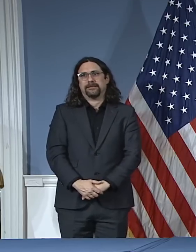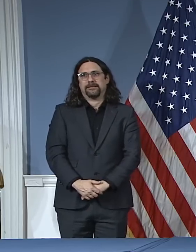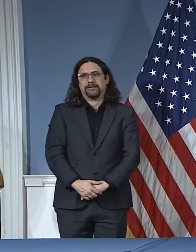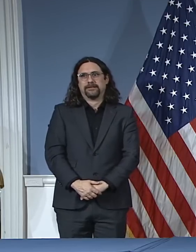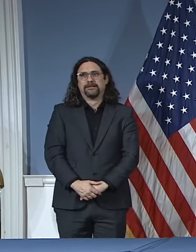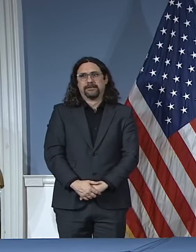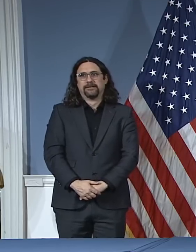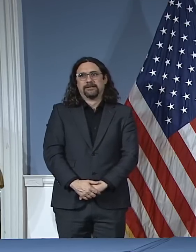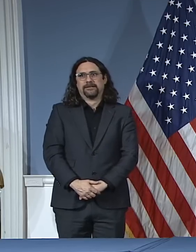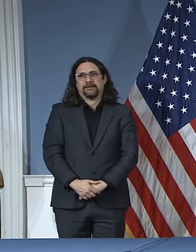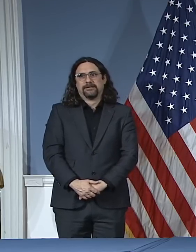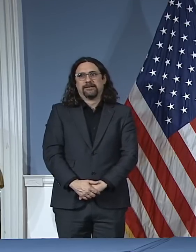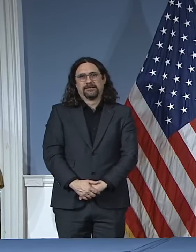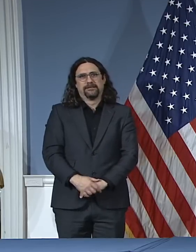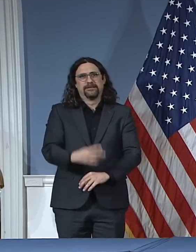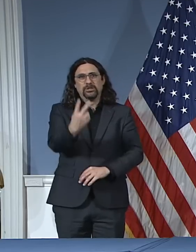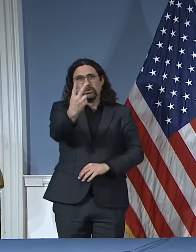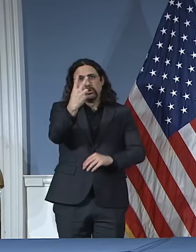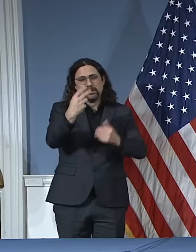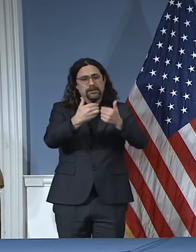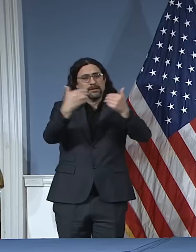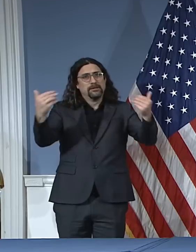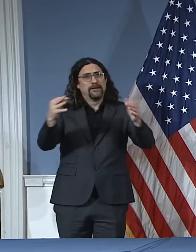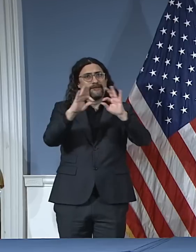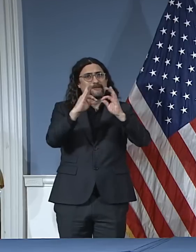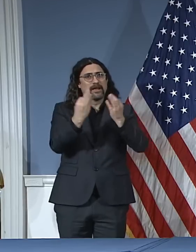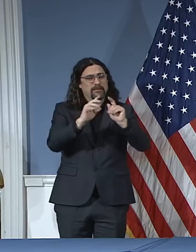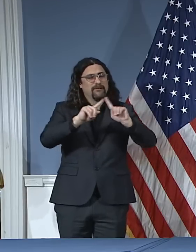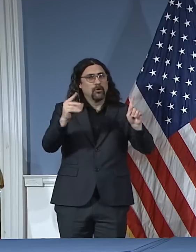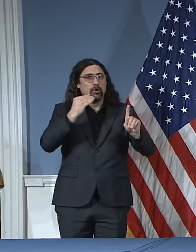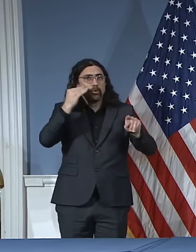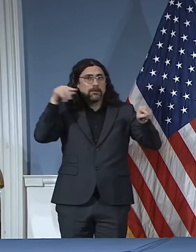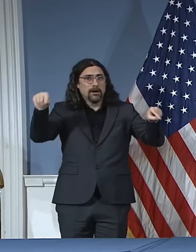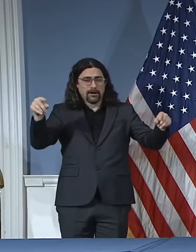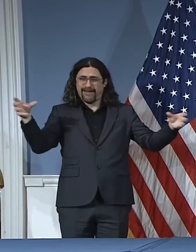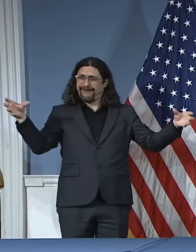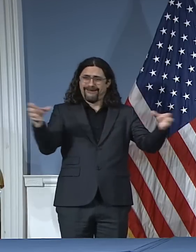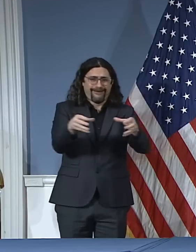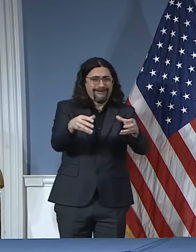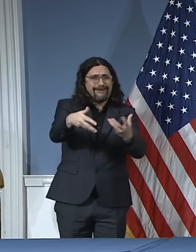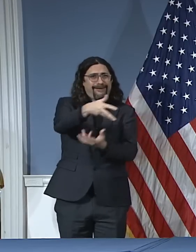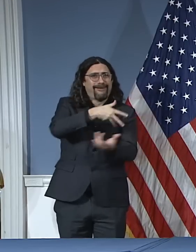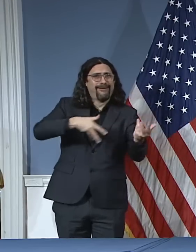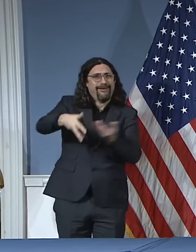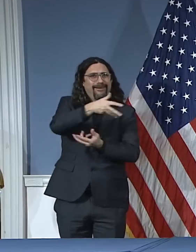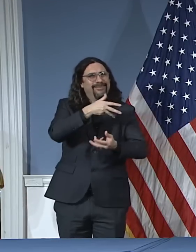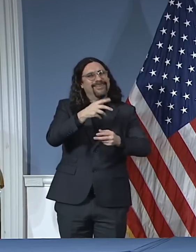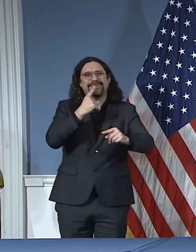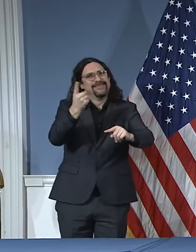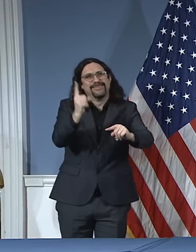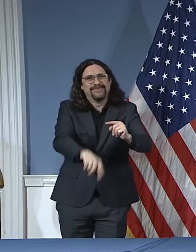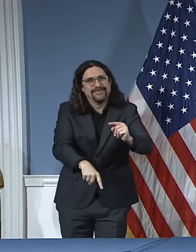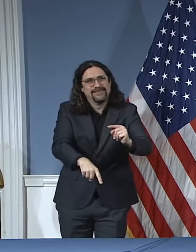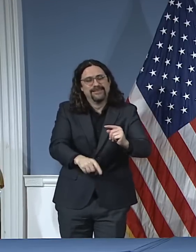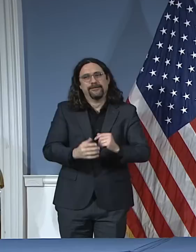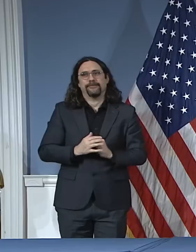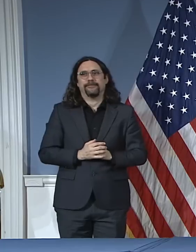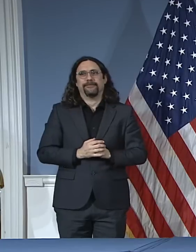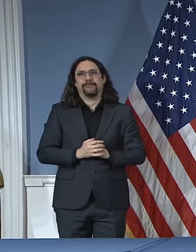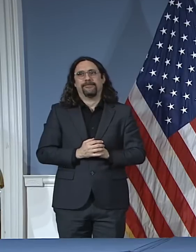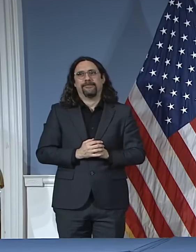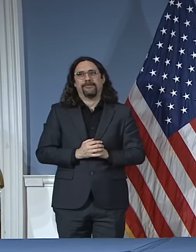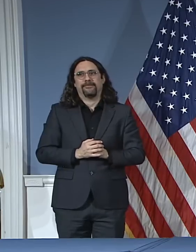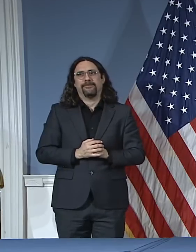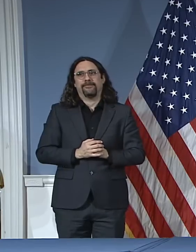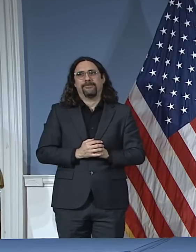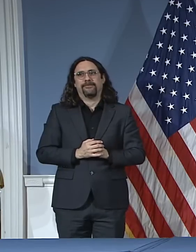roof, that's where we're going to see a spread of this disease that we can't have. That's where the social distancing rules come into